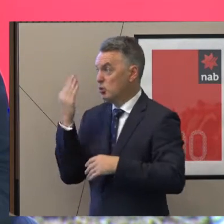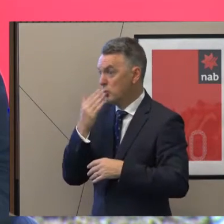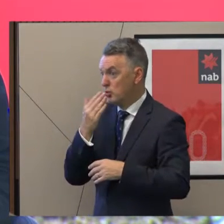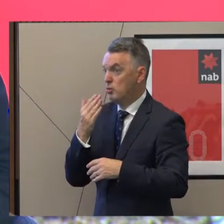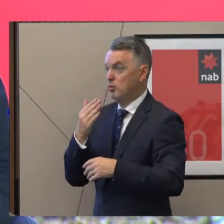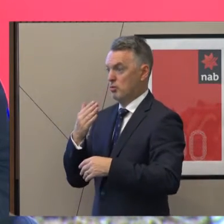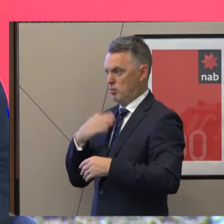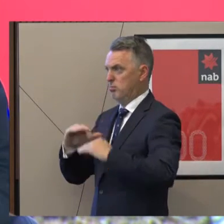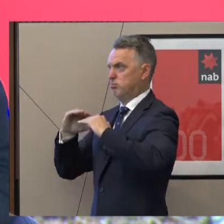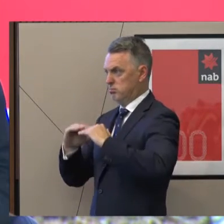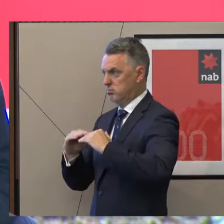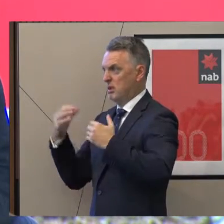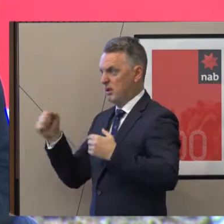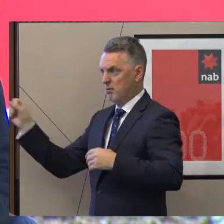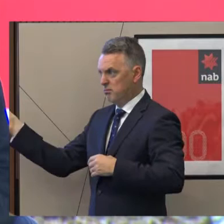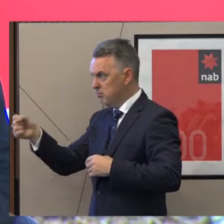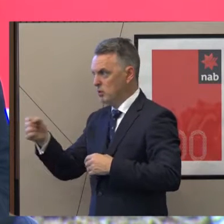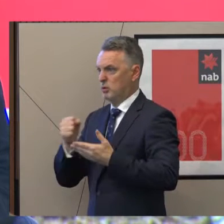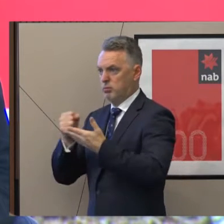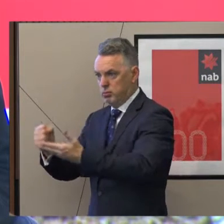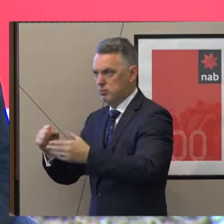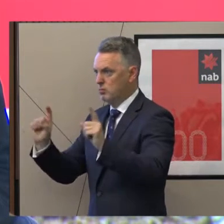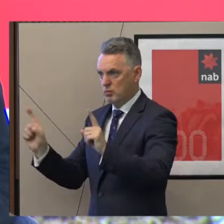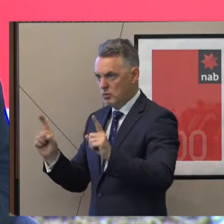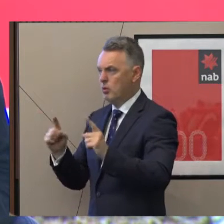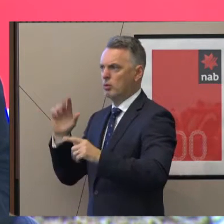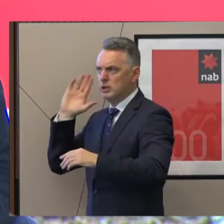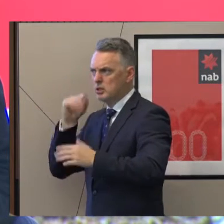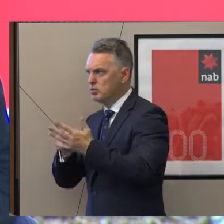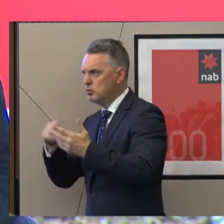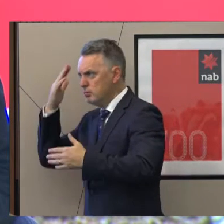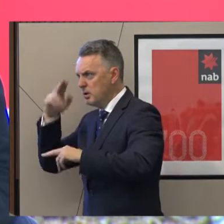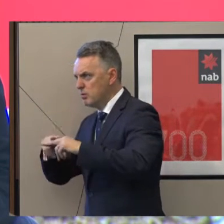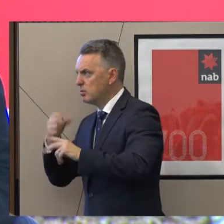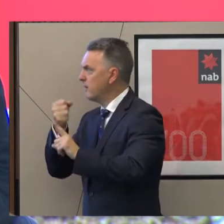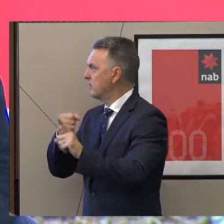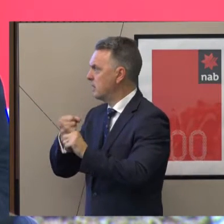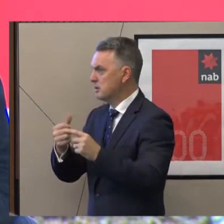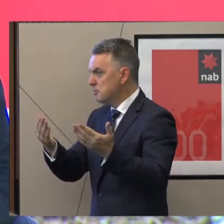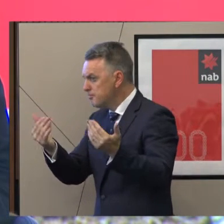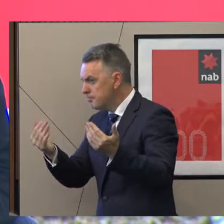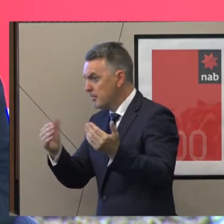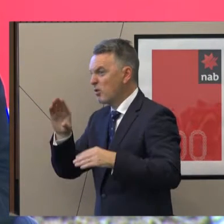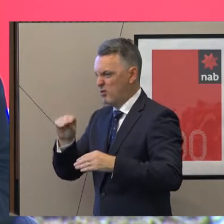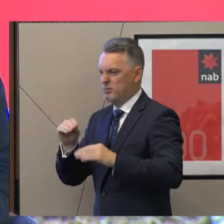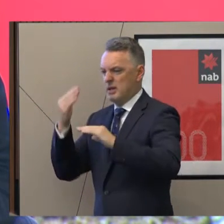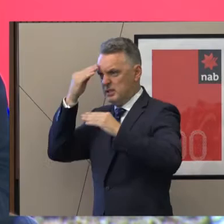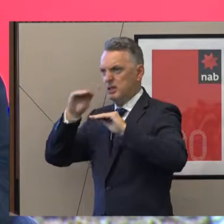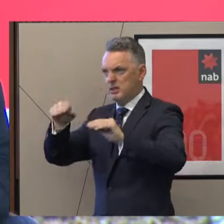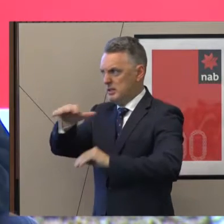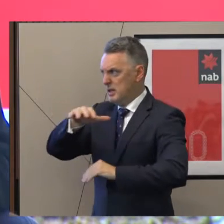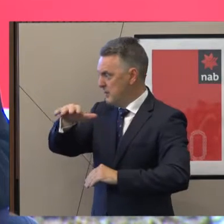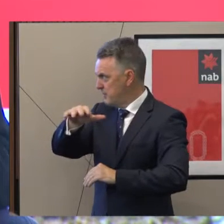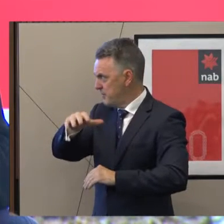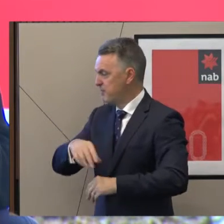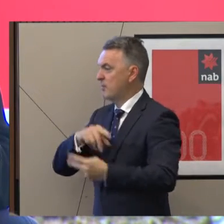their education and listening to parents in that context and advocates in that context. And we've also done work on, for